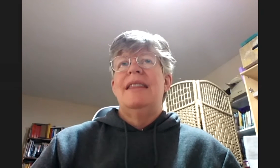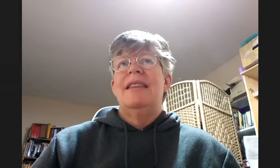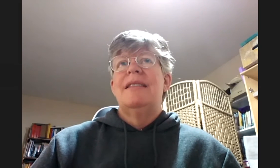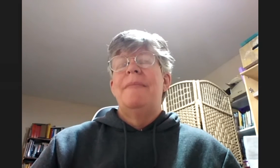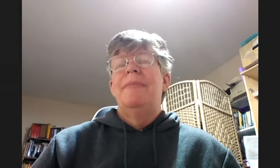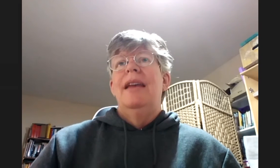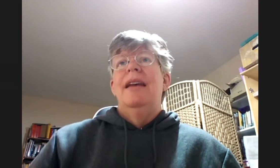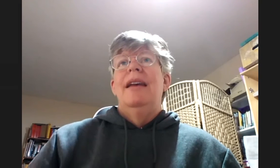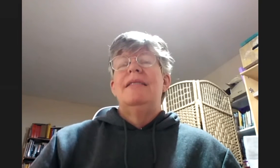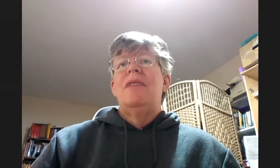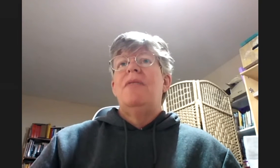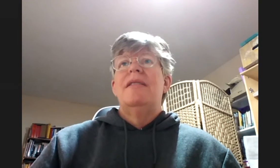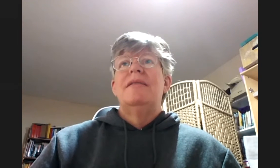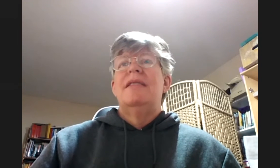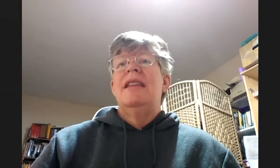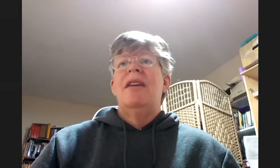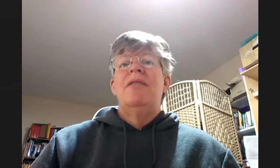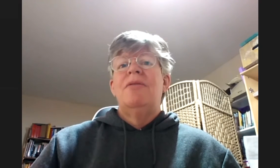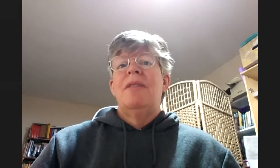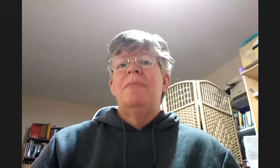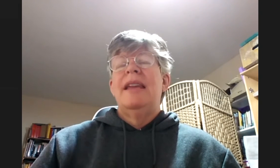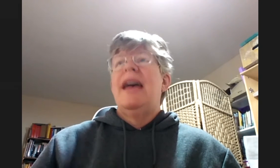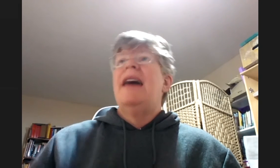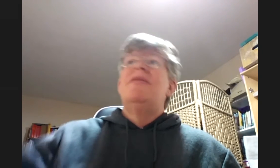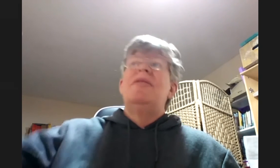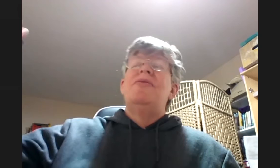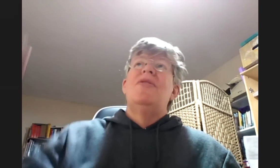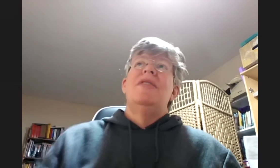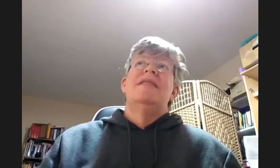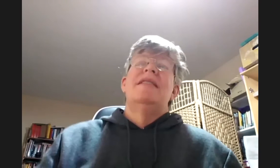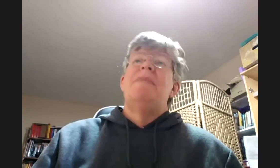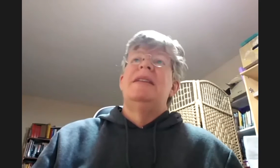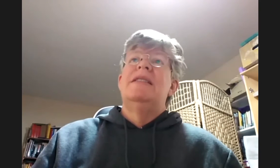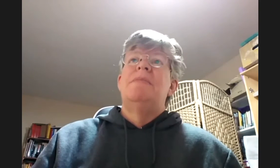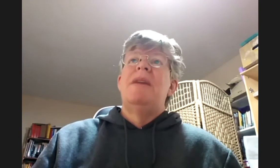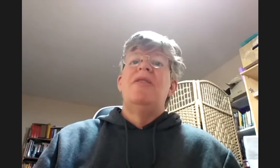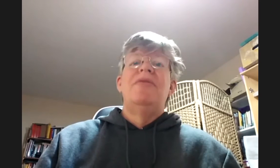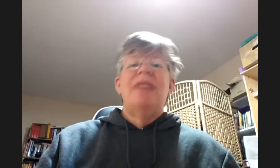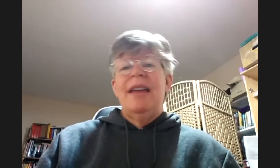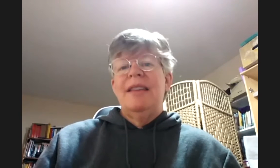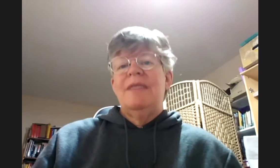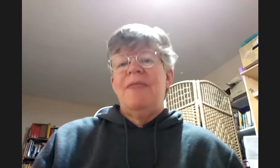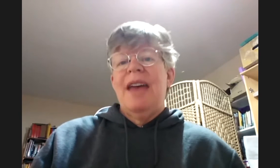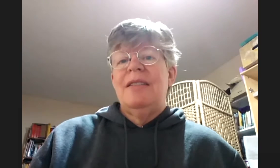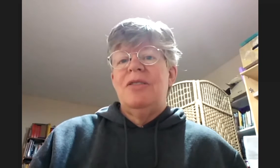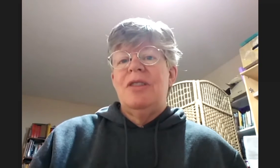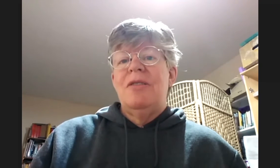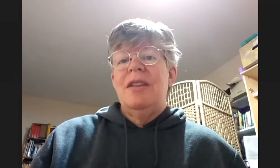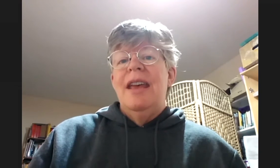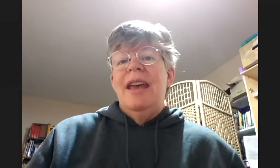this. And as they were all sitting there and grumbling, out of the forest came a little sparrow flying as fast as she could. And